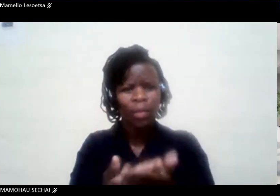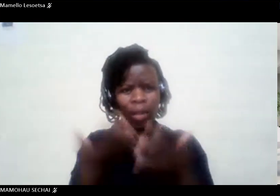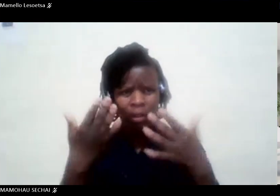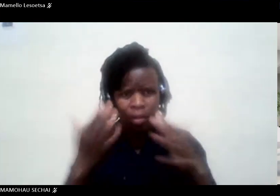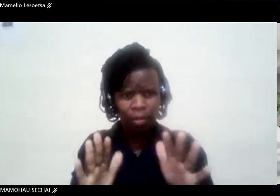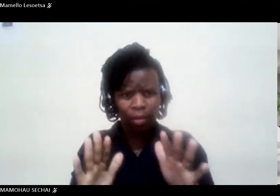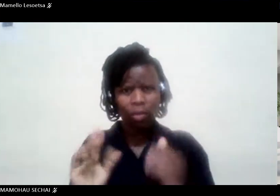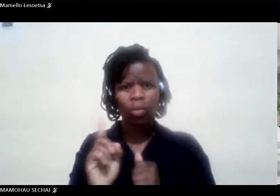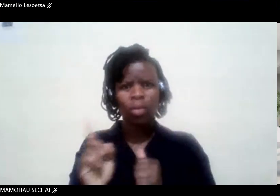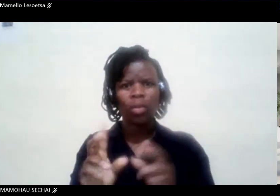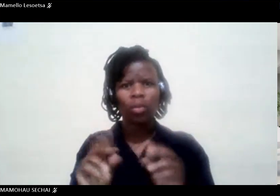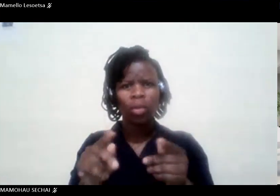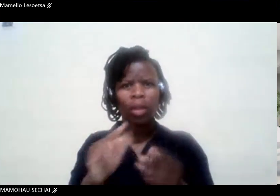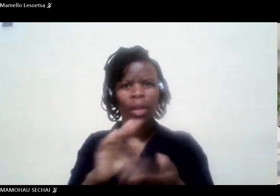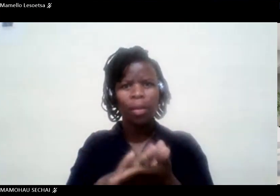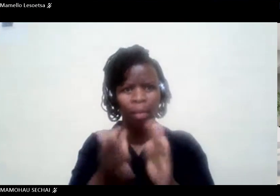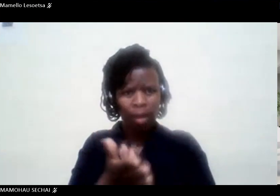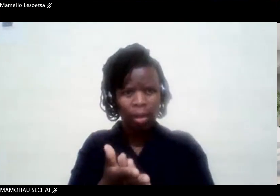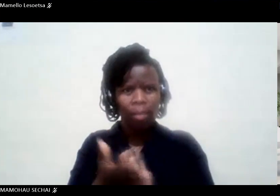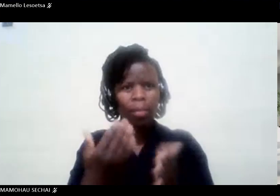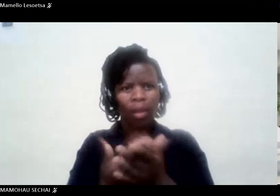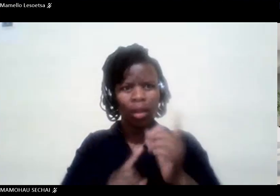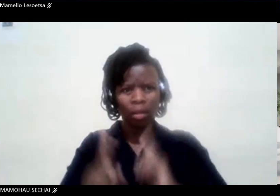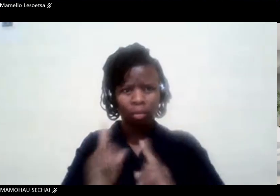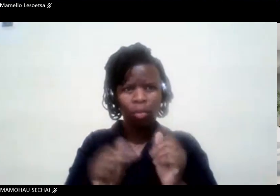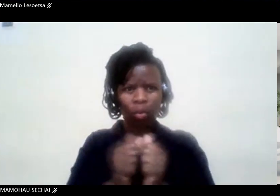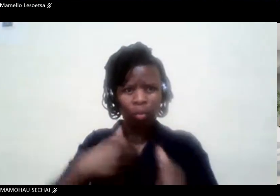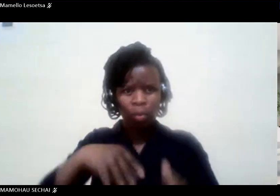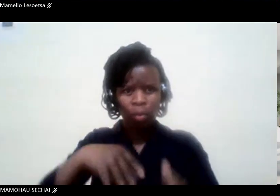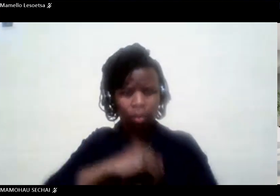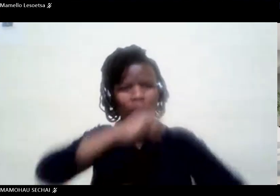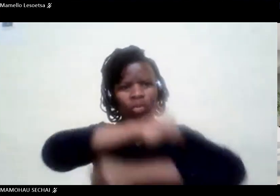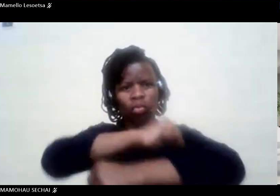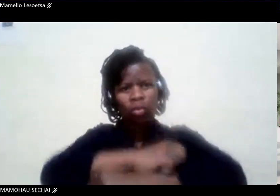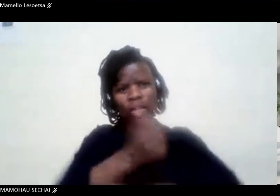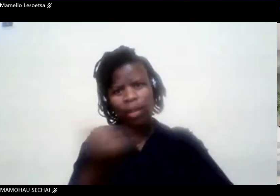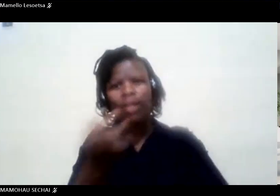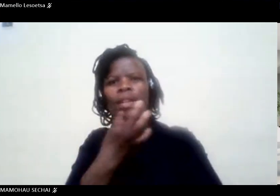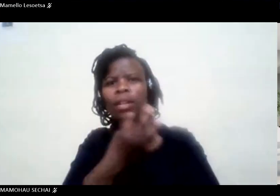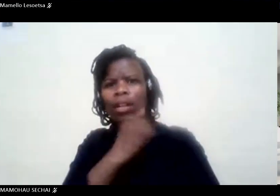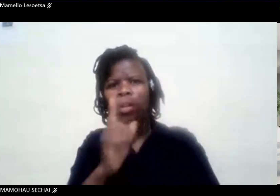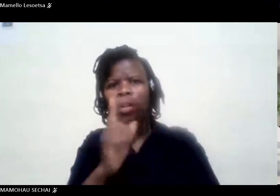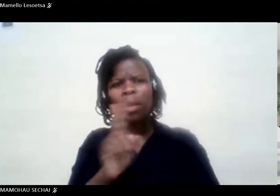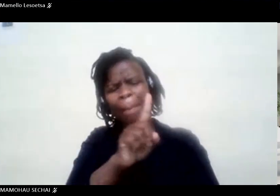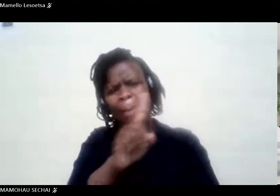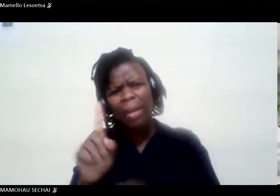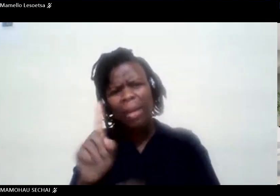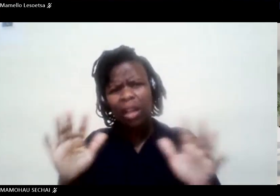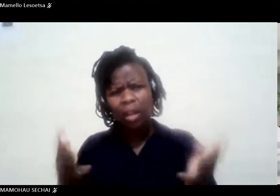doctors. So one of the students got up and said, but how, it doesn't, honestly, I don't see, how will you